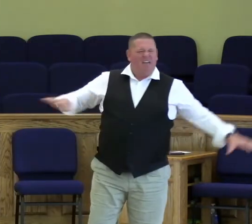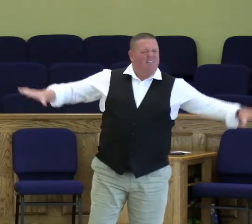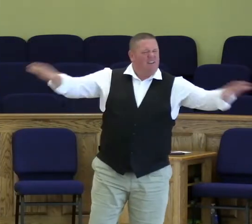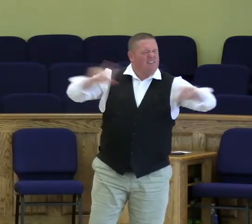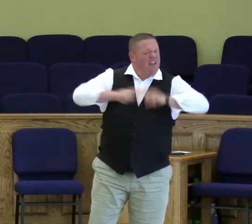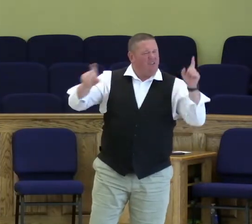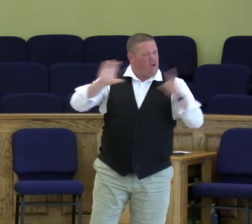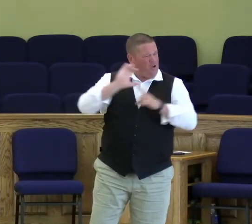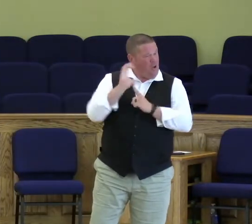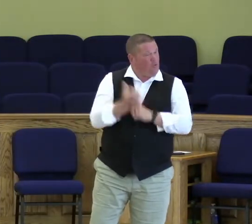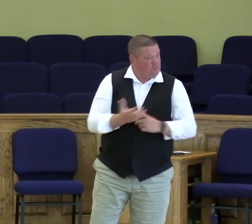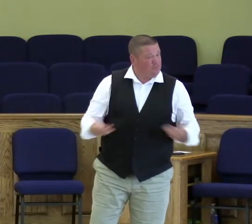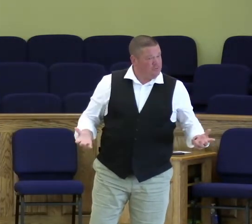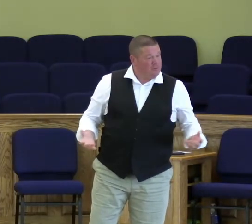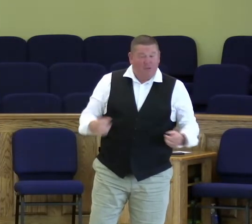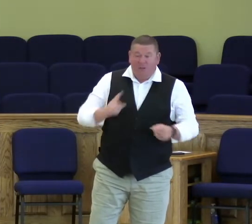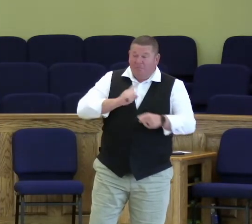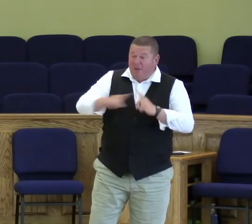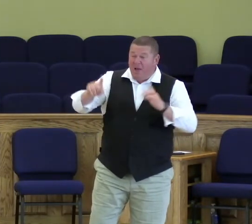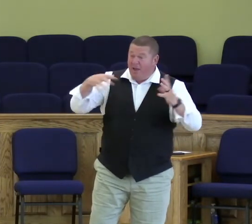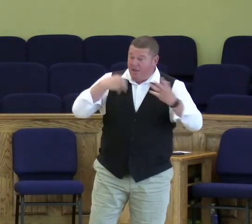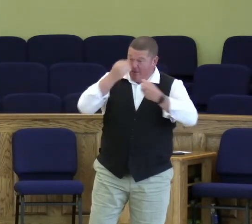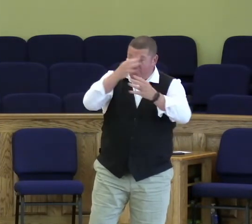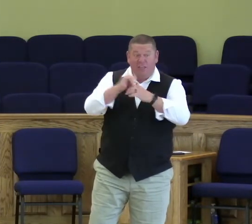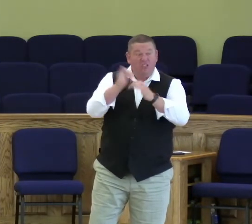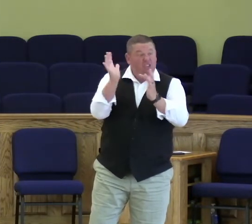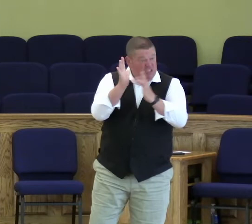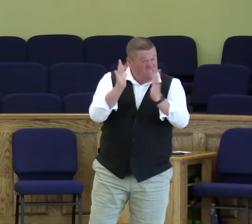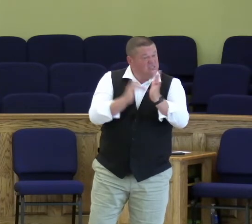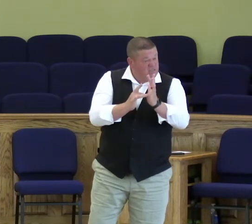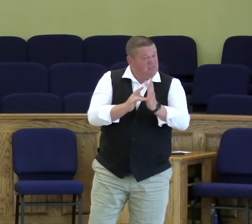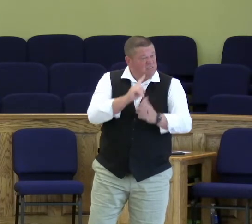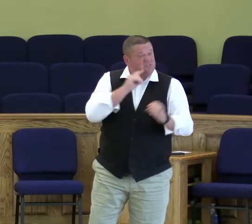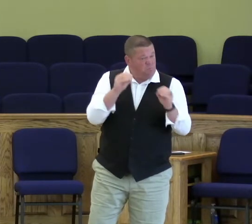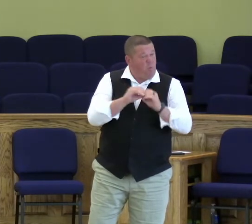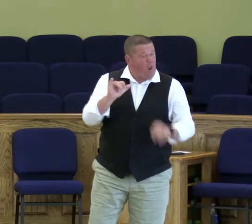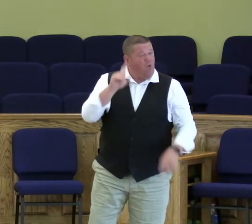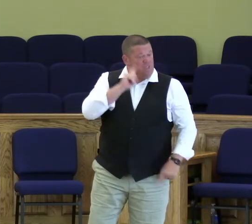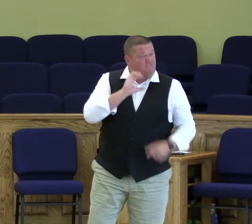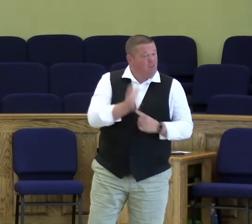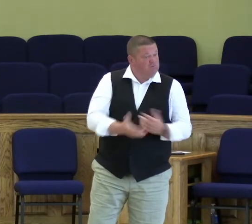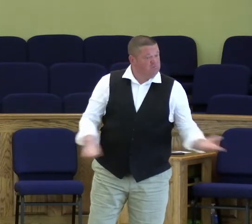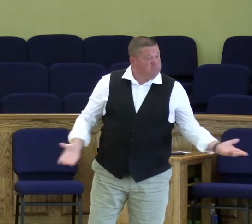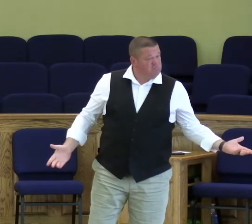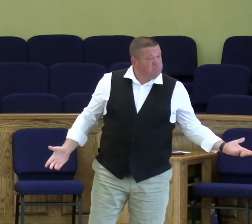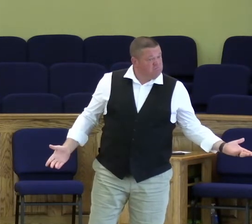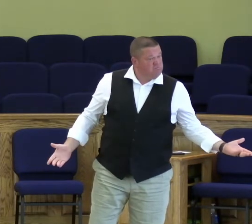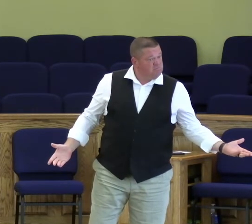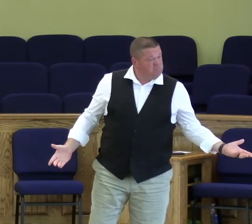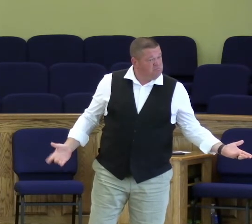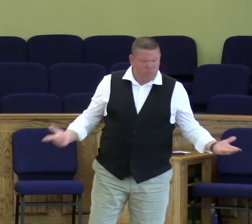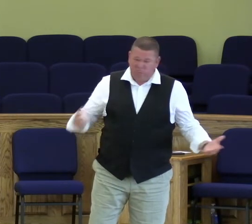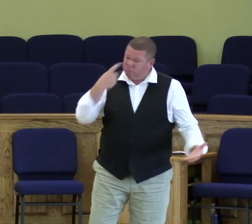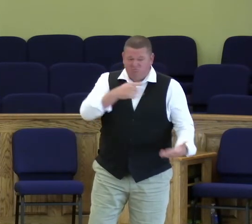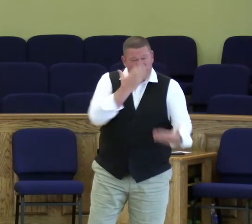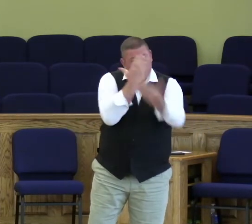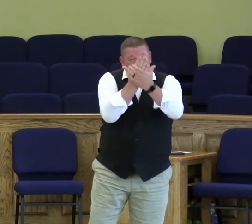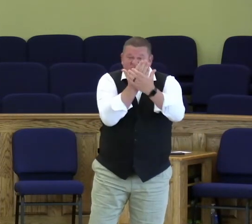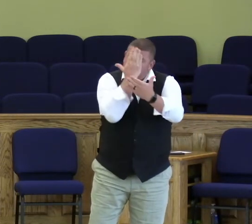just so stiff, and it's just different cultures, right? But I want to inform you that Jesus, I think he's more like the deaf culture, let's be honest. He doesn't mind getting